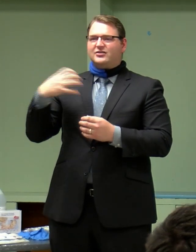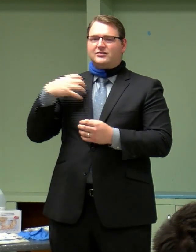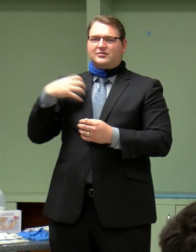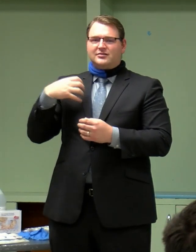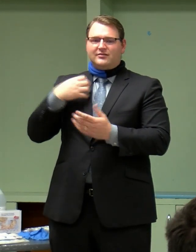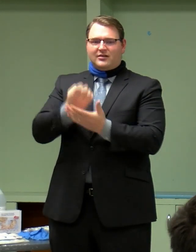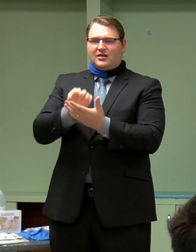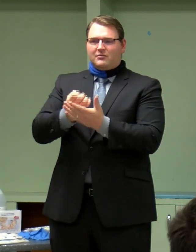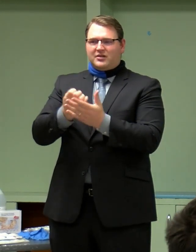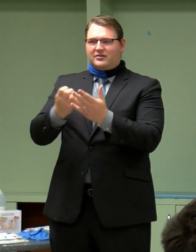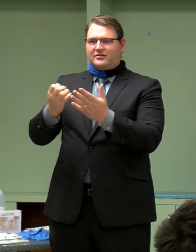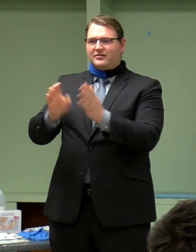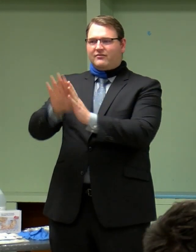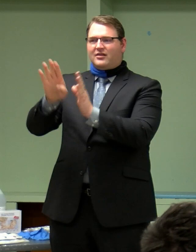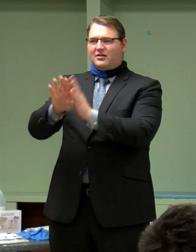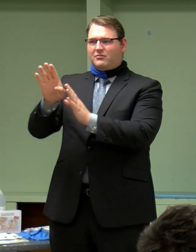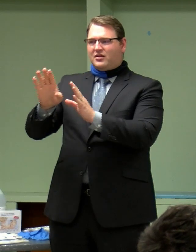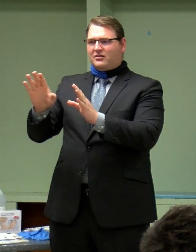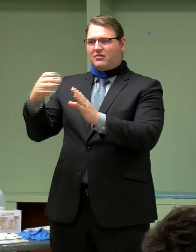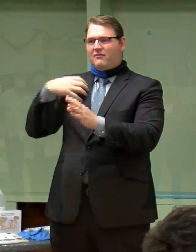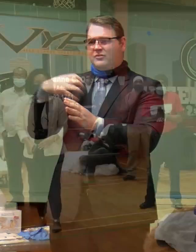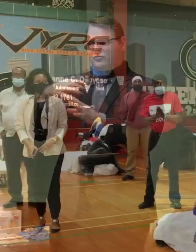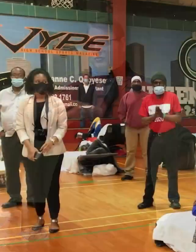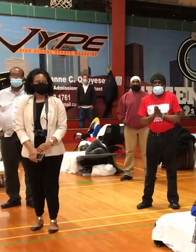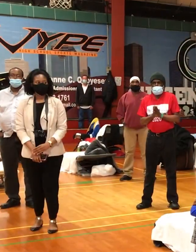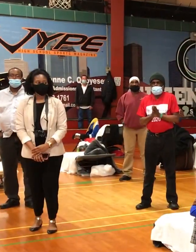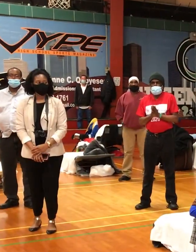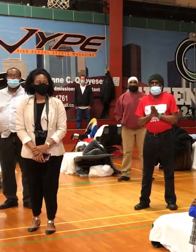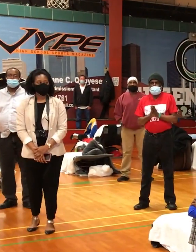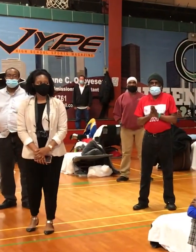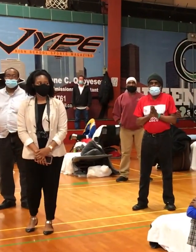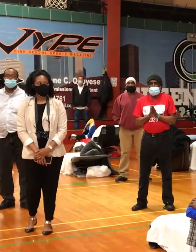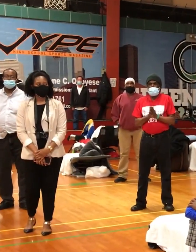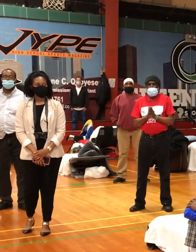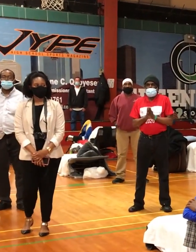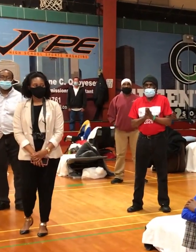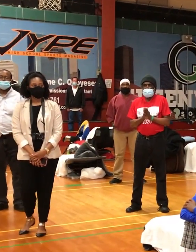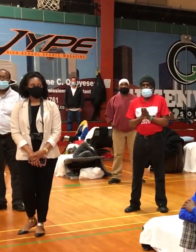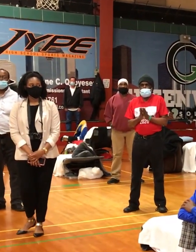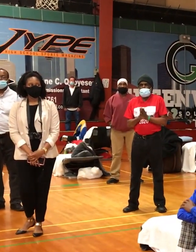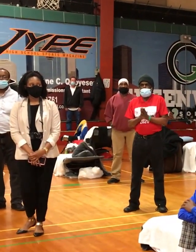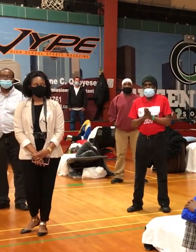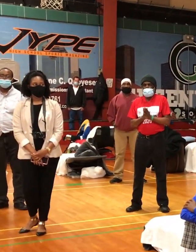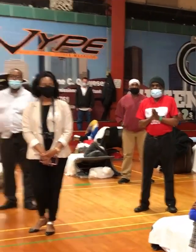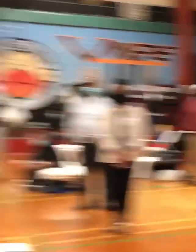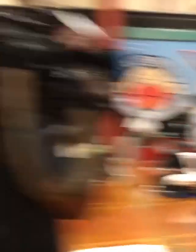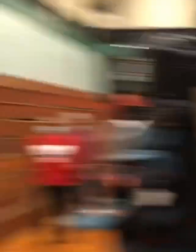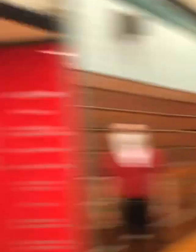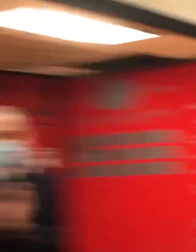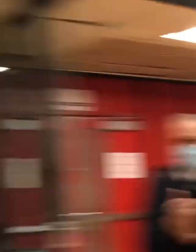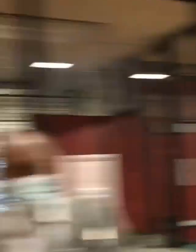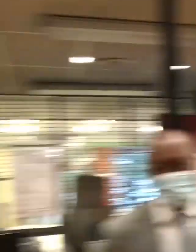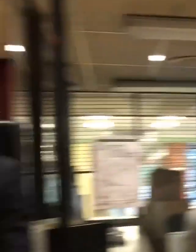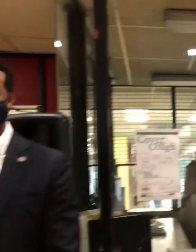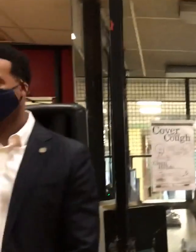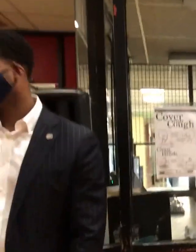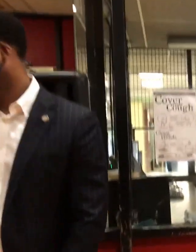who also played a key role in the setup of this homeless shelter right here at Fonde. Appreciate it.